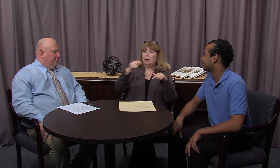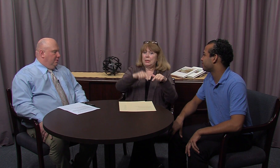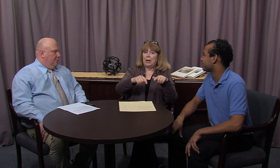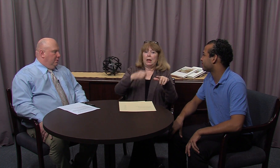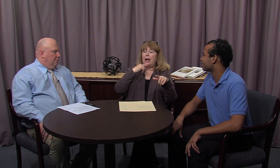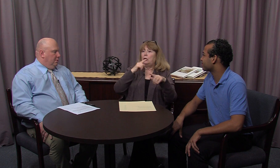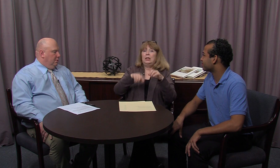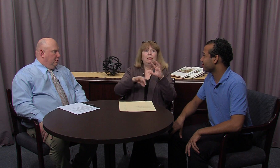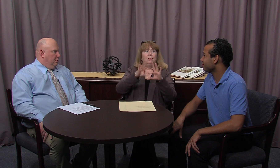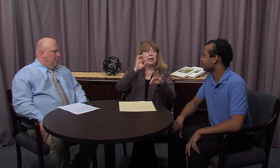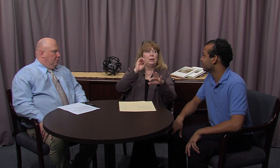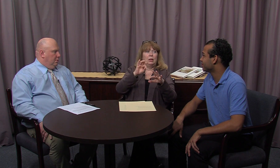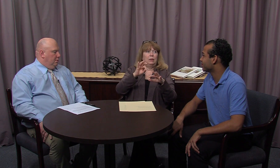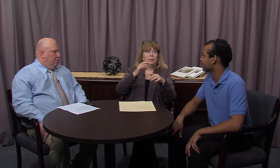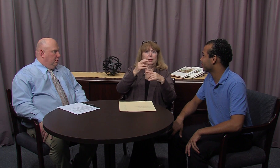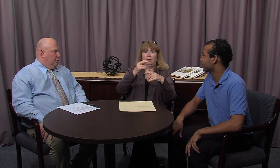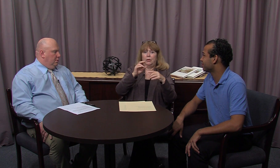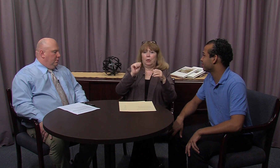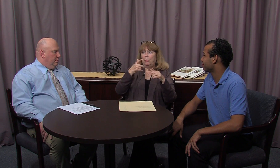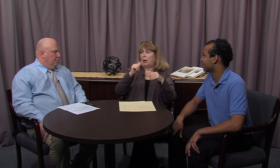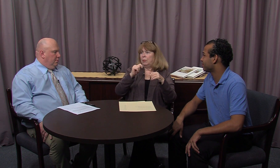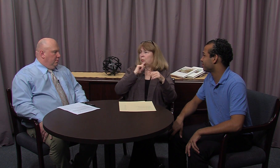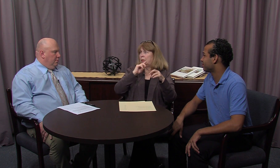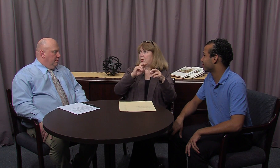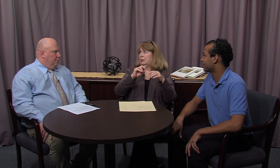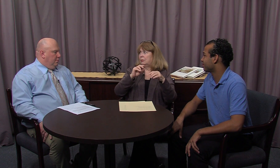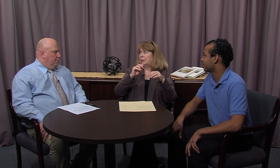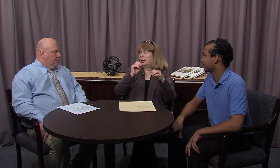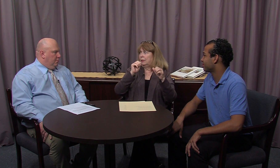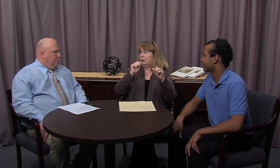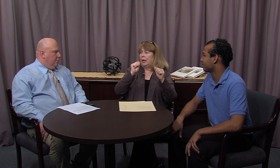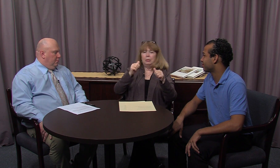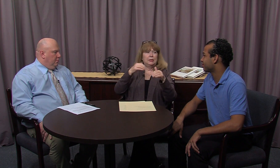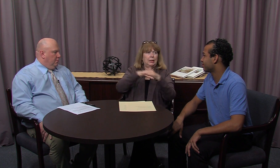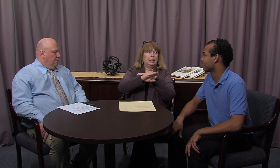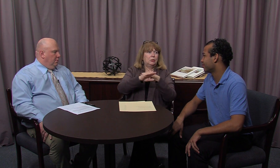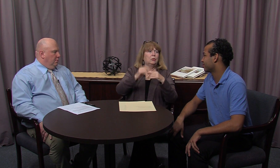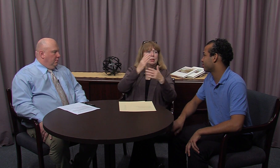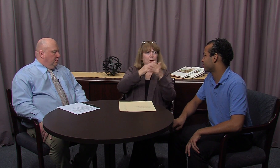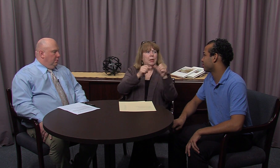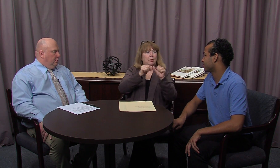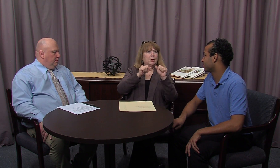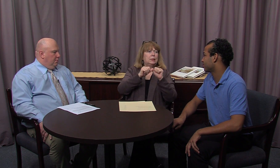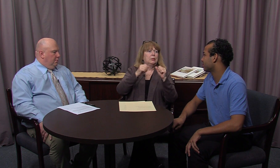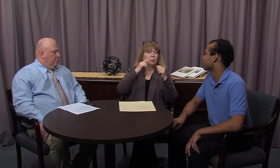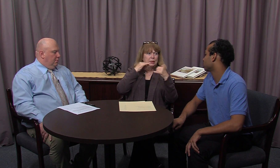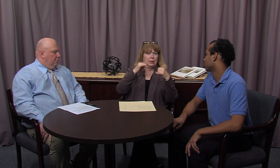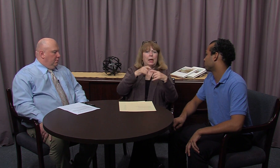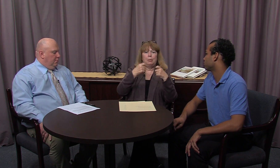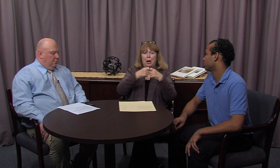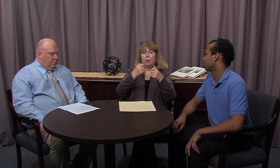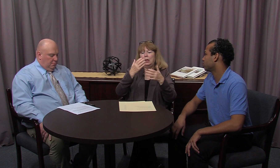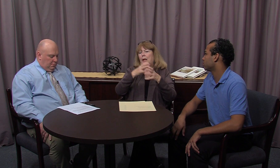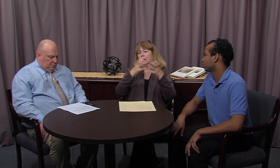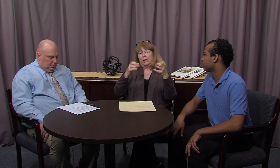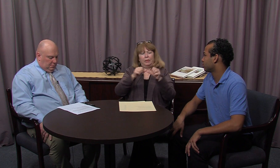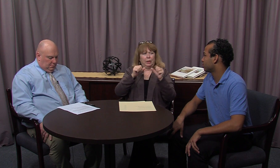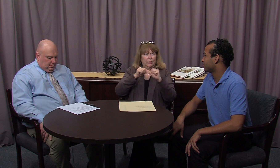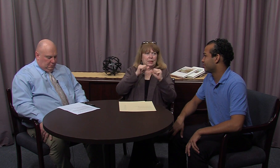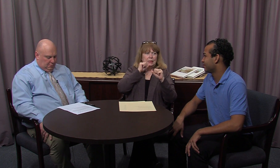down." I couldn't even find out if their apartment was able to get into, because some areas still had power, a lot of areas didn't.